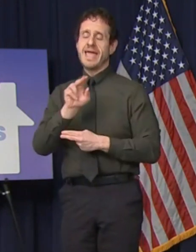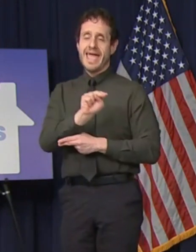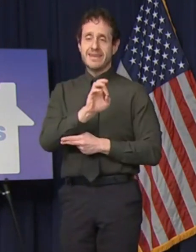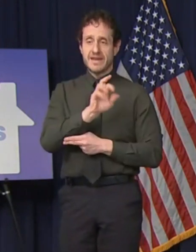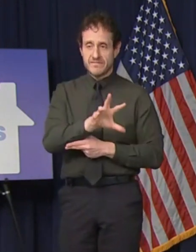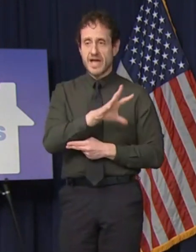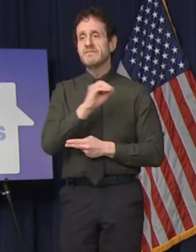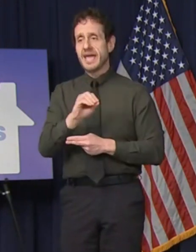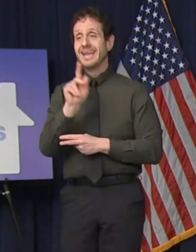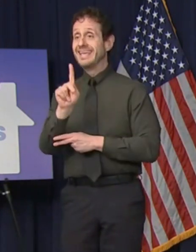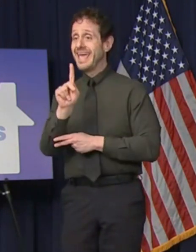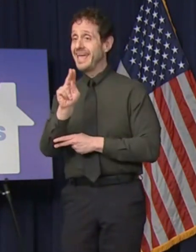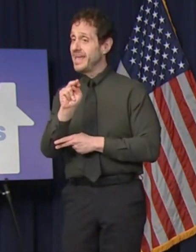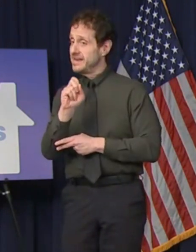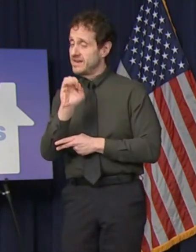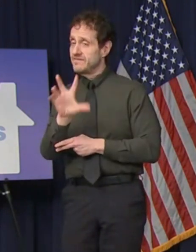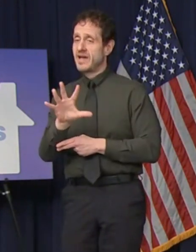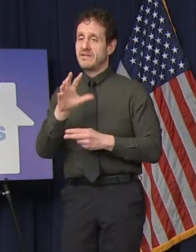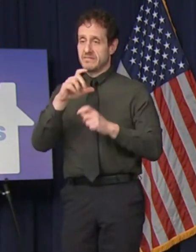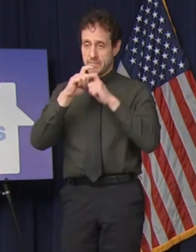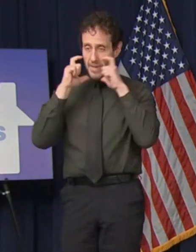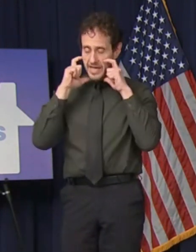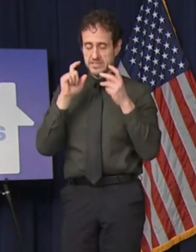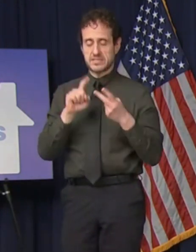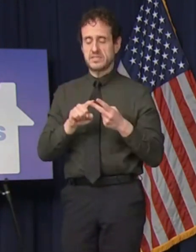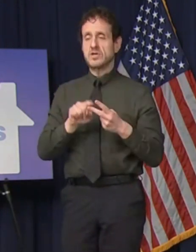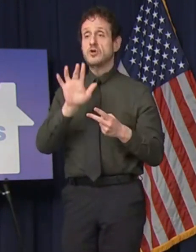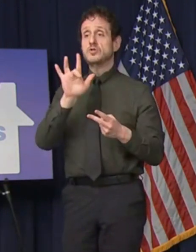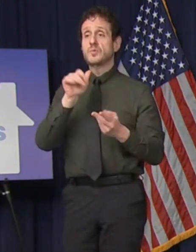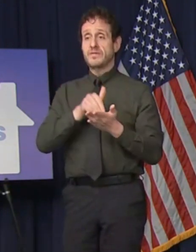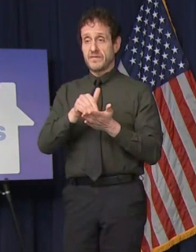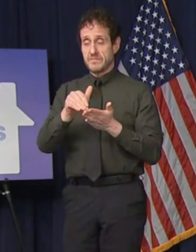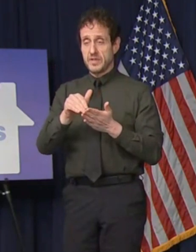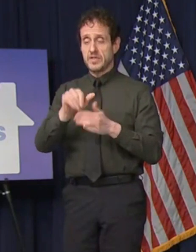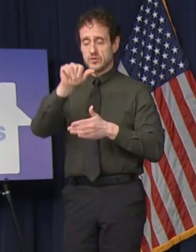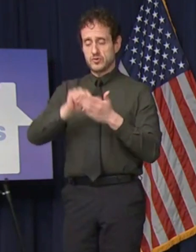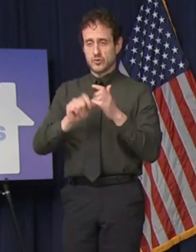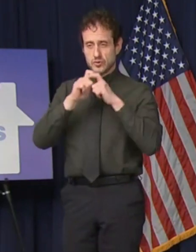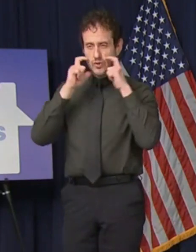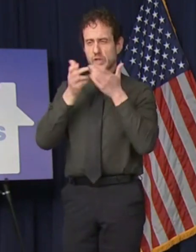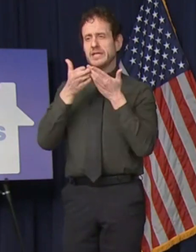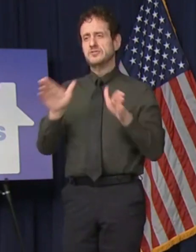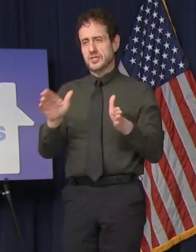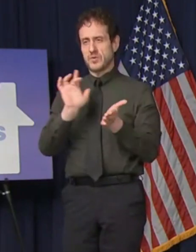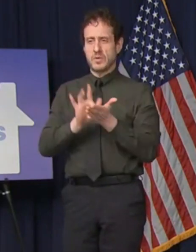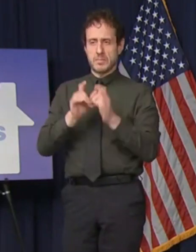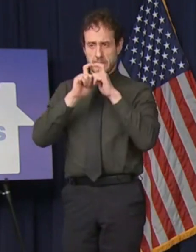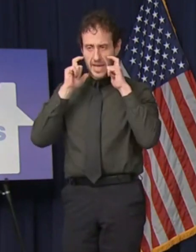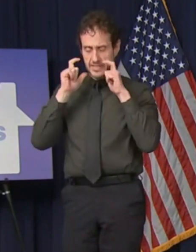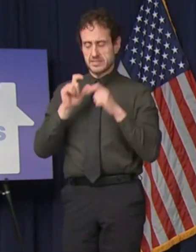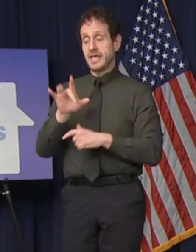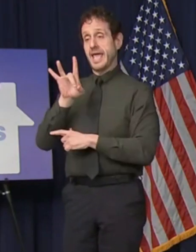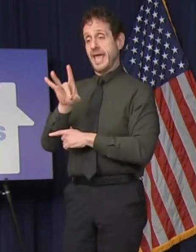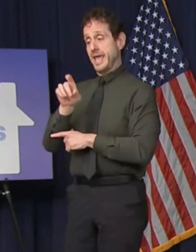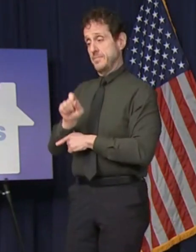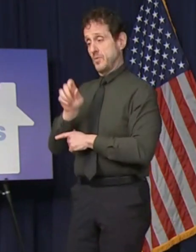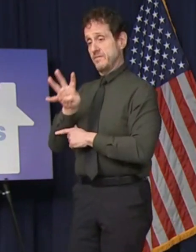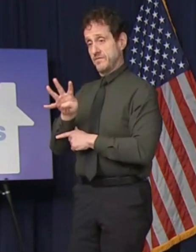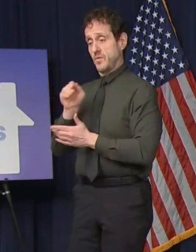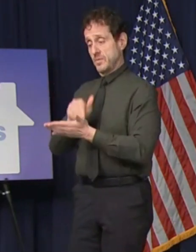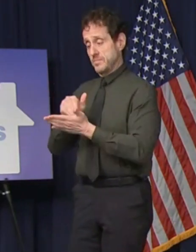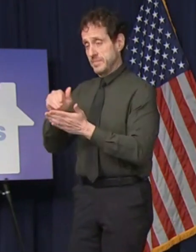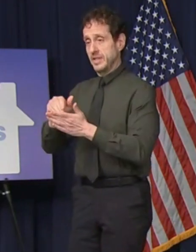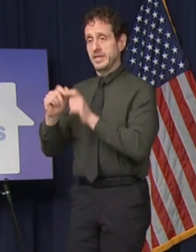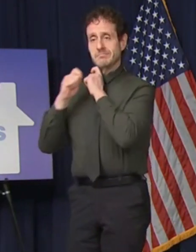KN95 masks, 25 million surgical and general medical masks, 8.4 million gowns